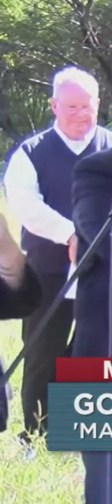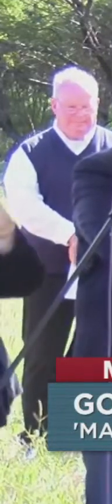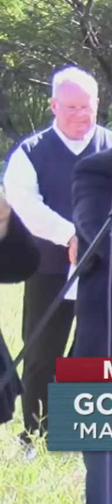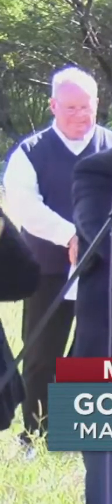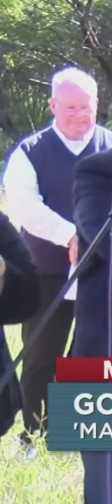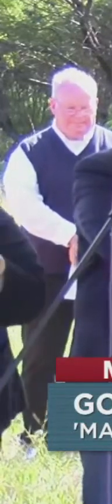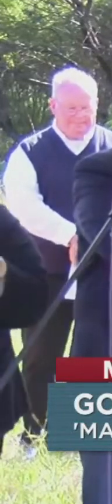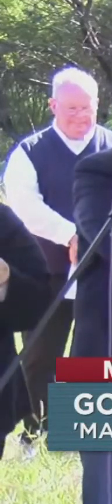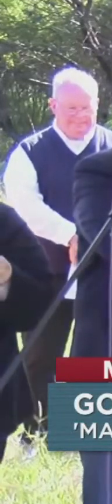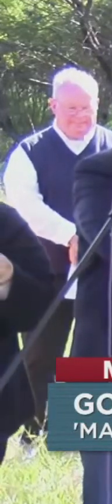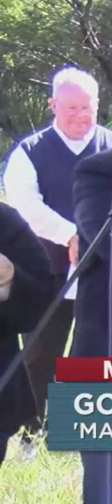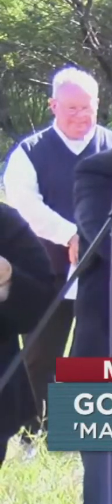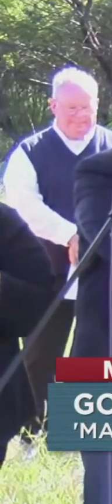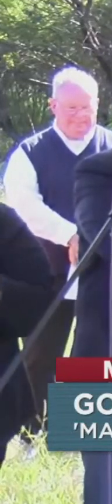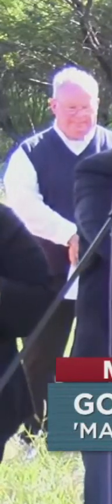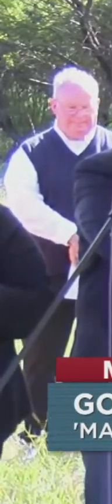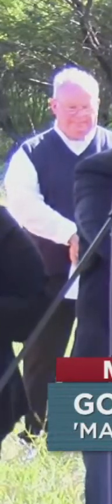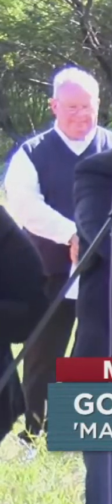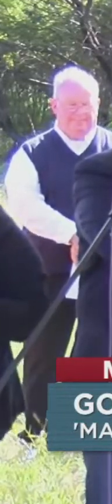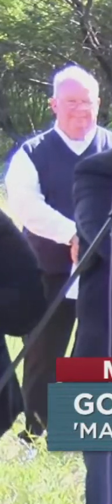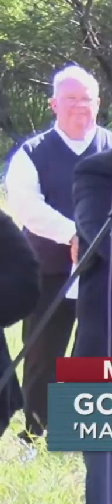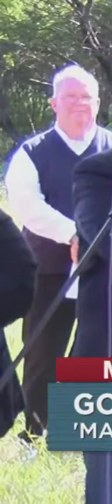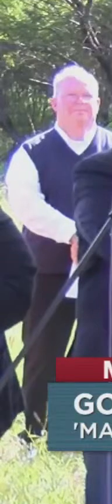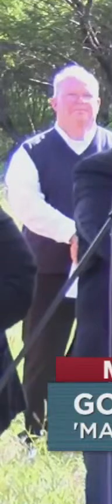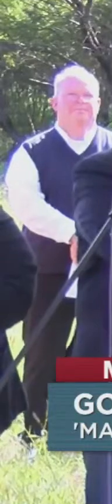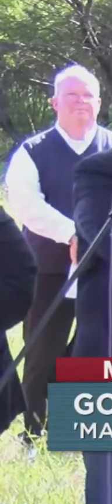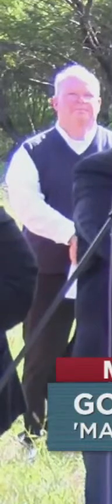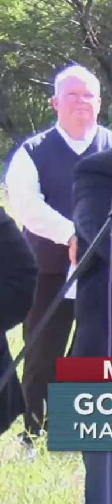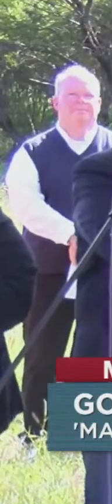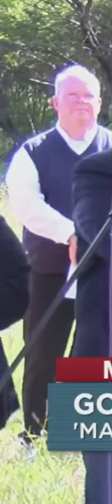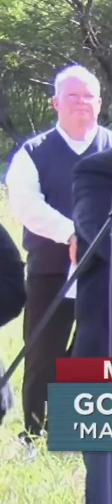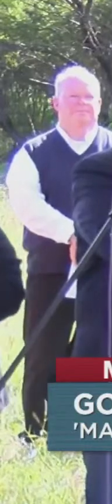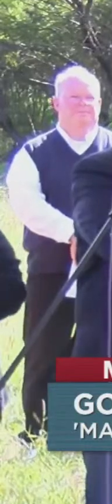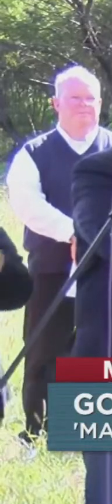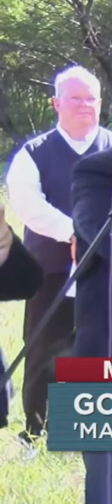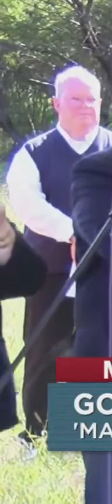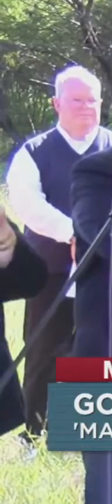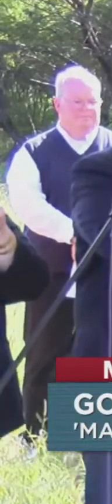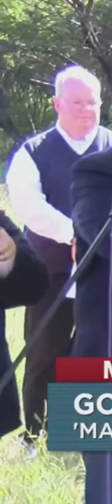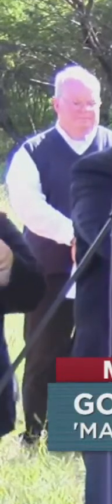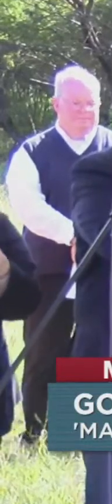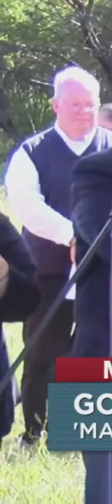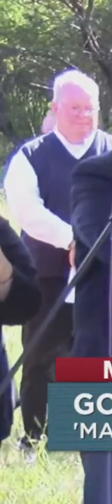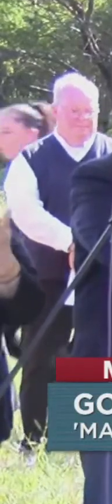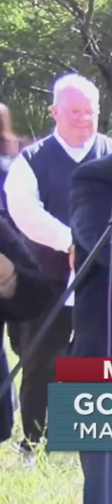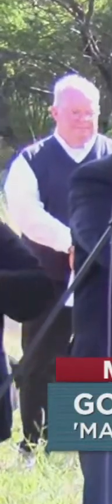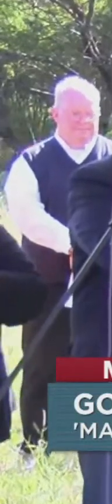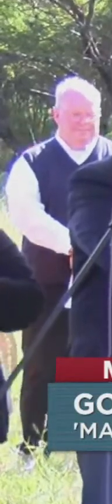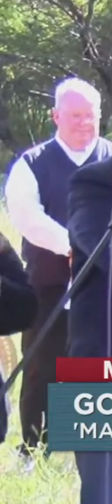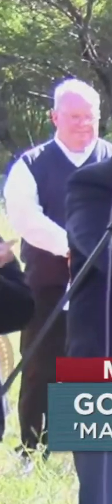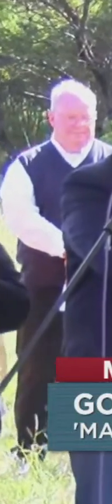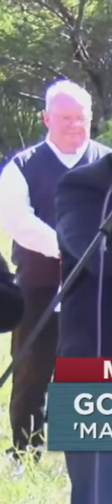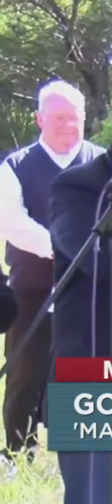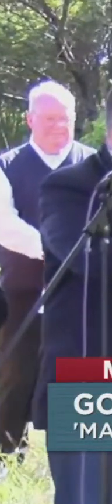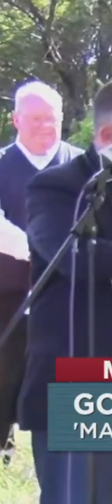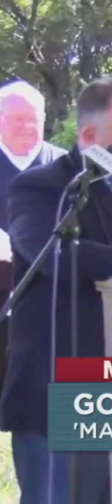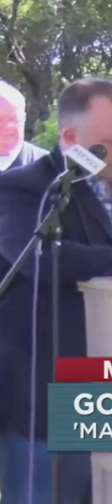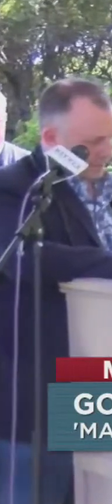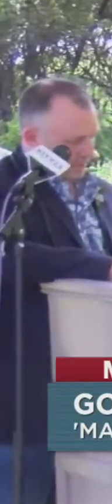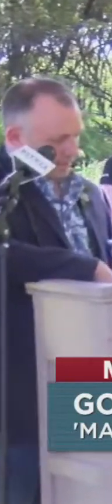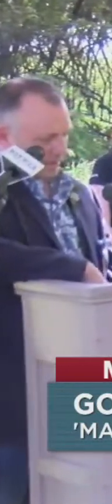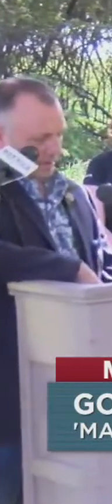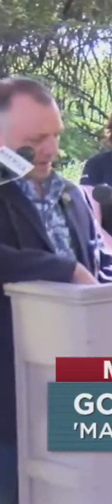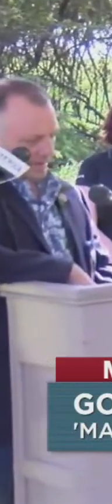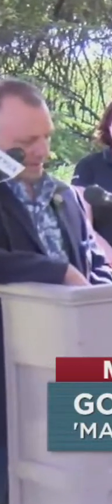list, about 160 households in the host family program. Mayor did a great job with that because it's very affordable and it's local people,